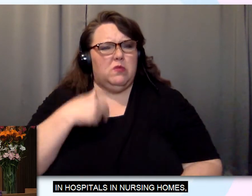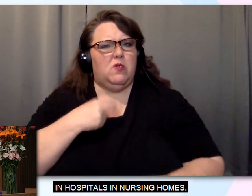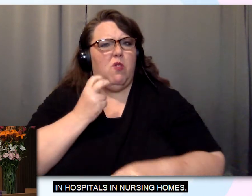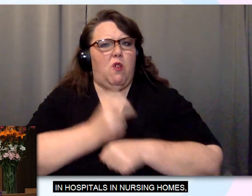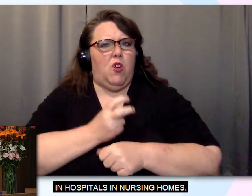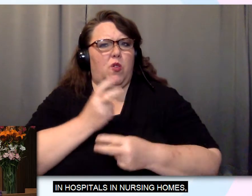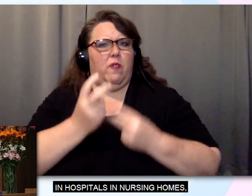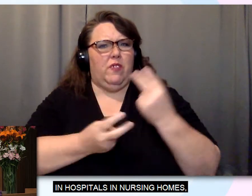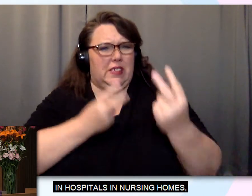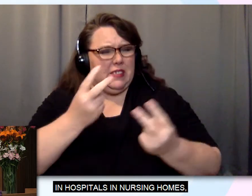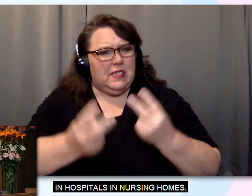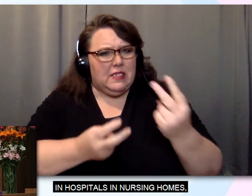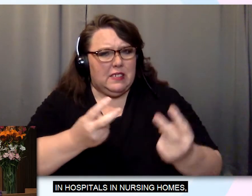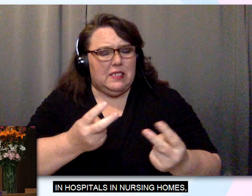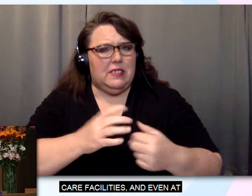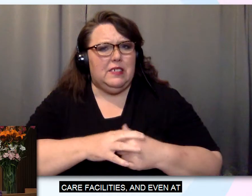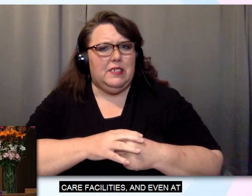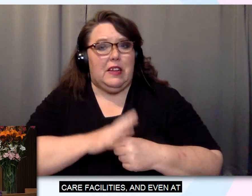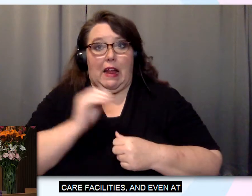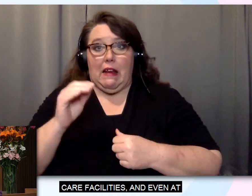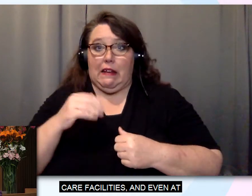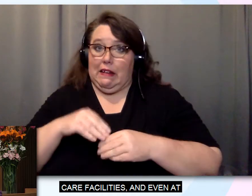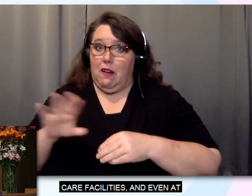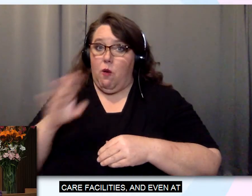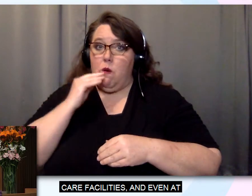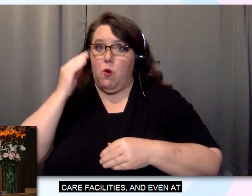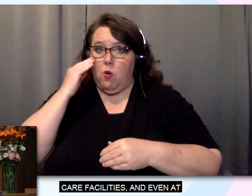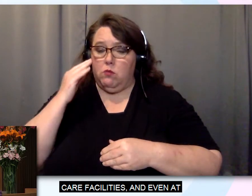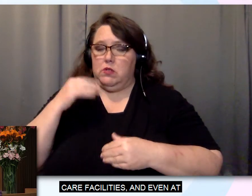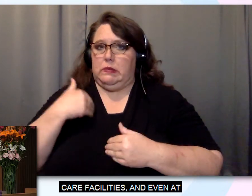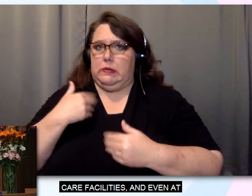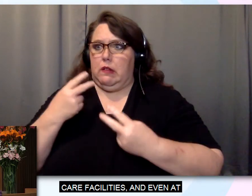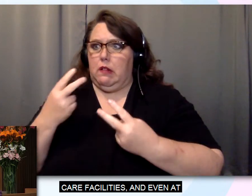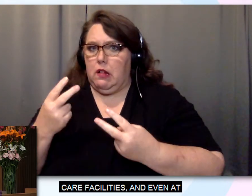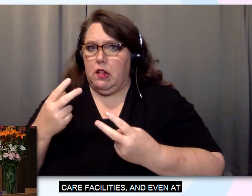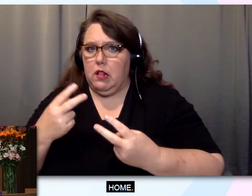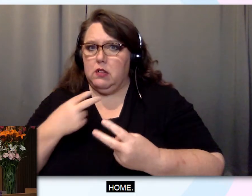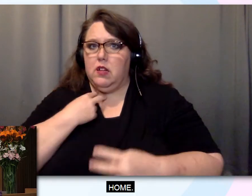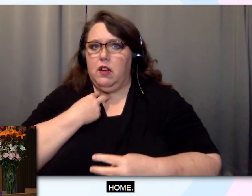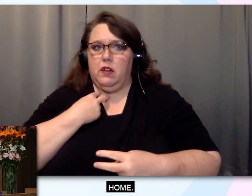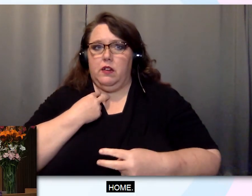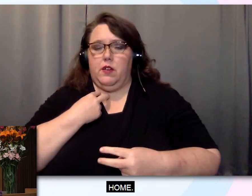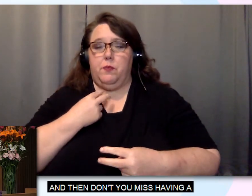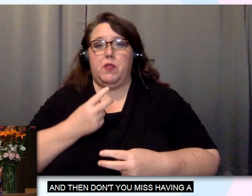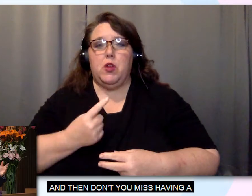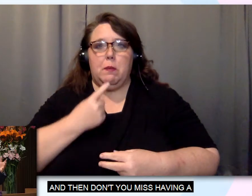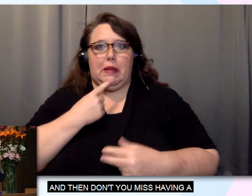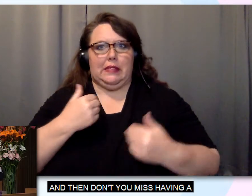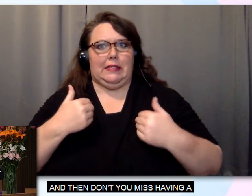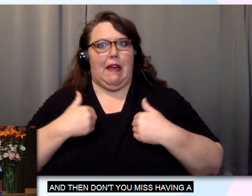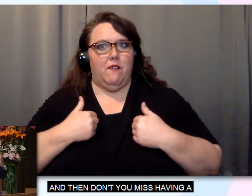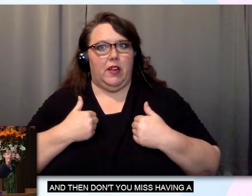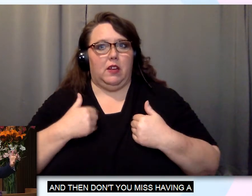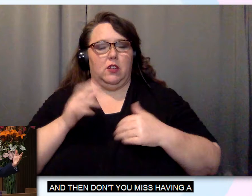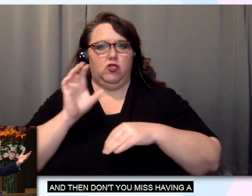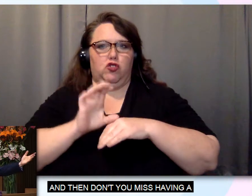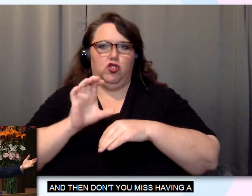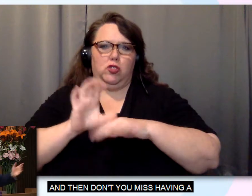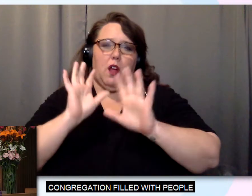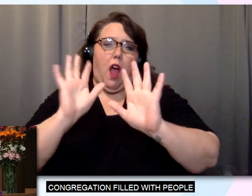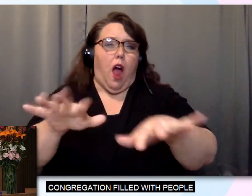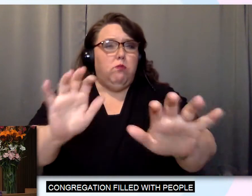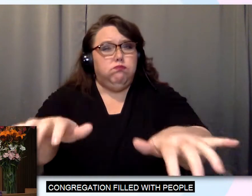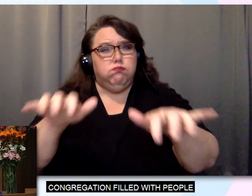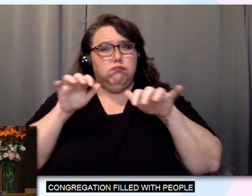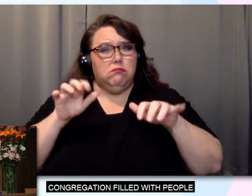homes, care facilities, and even in home. And then don't you miss having a